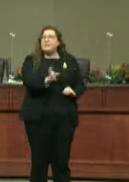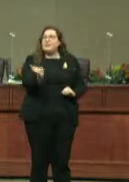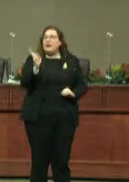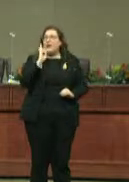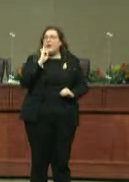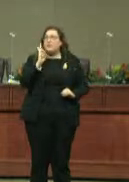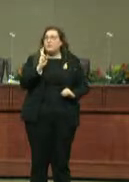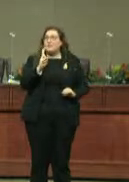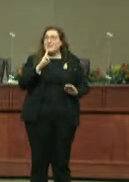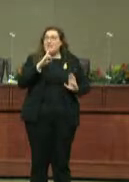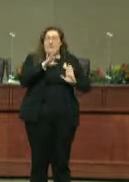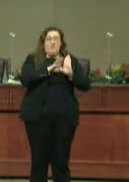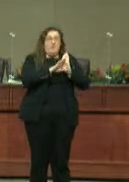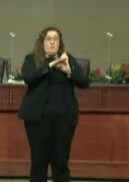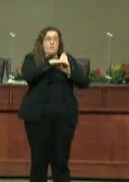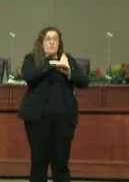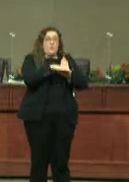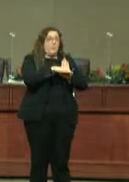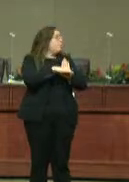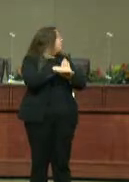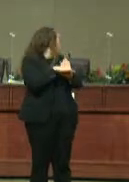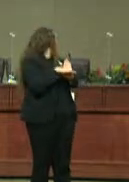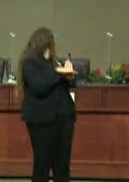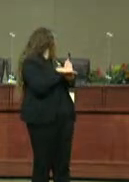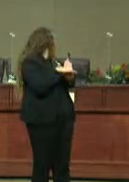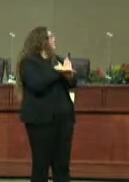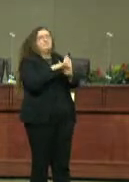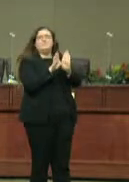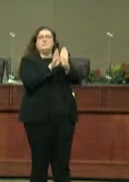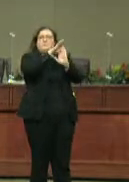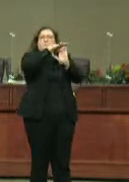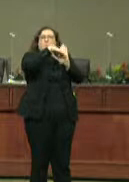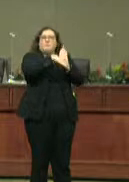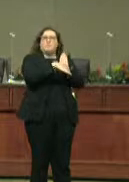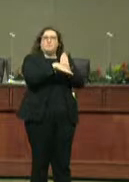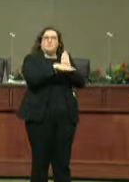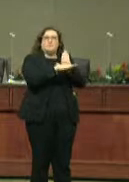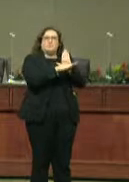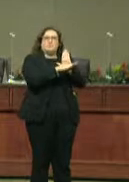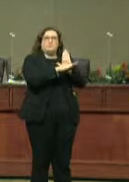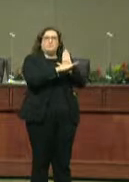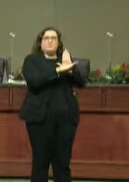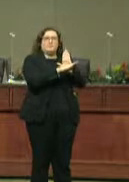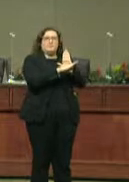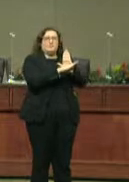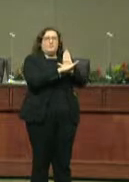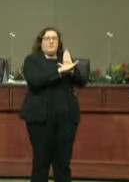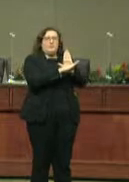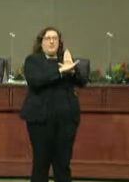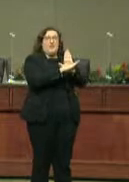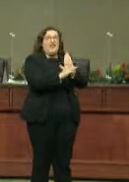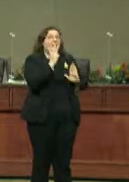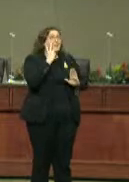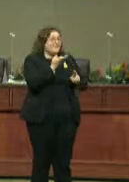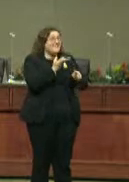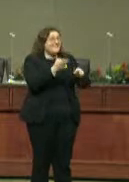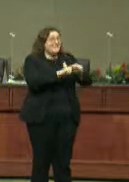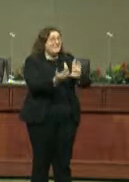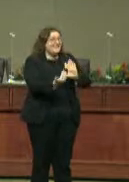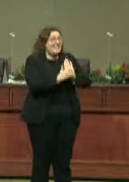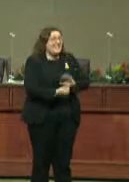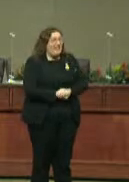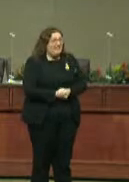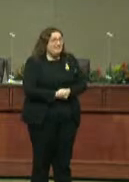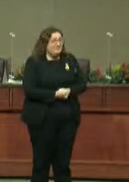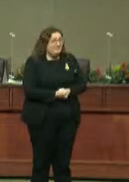curve indicates, histogram, indicates to you the slow increased progression of the infection among